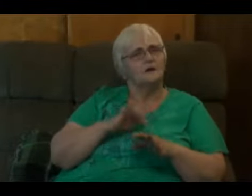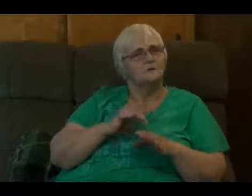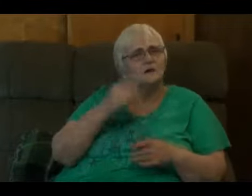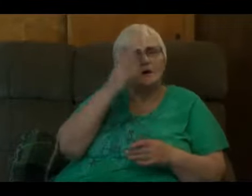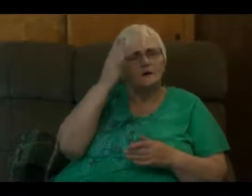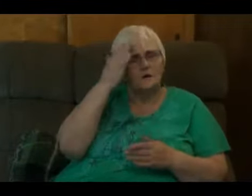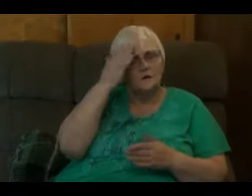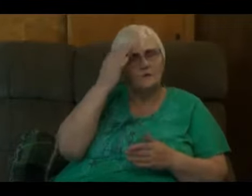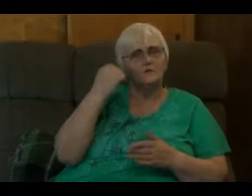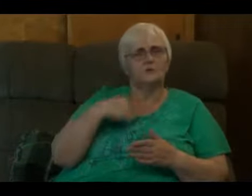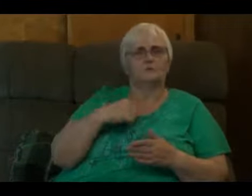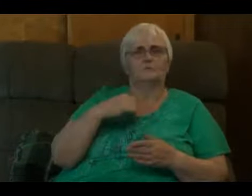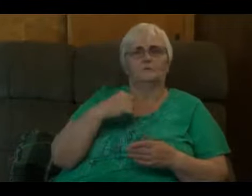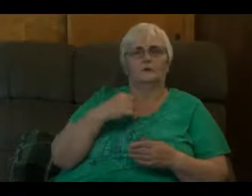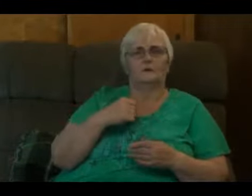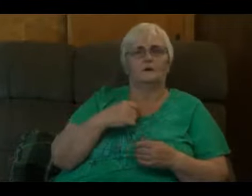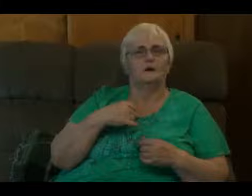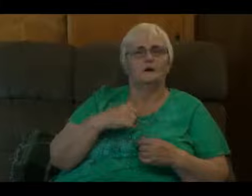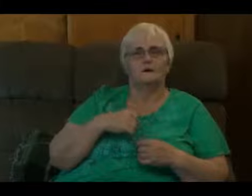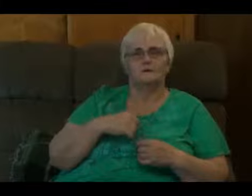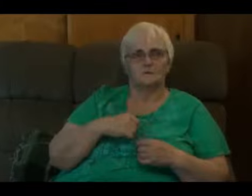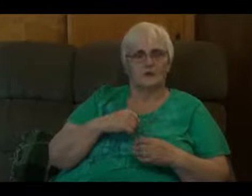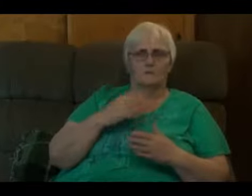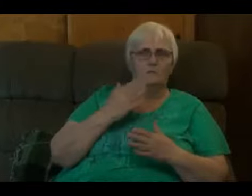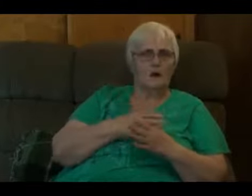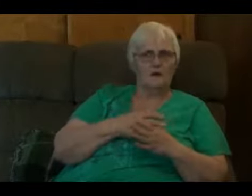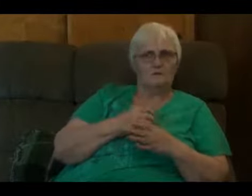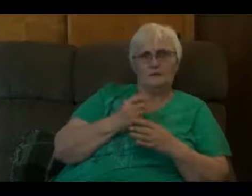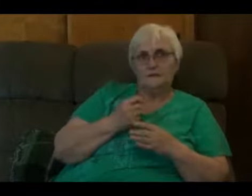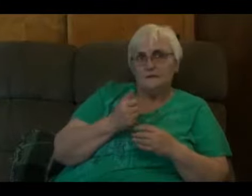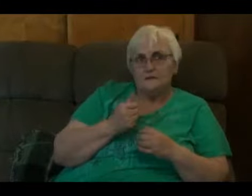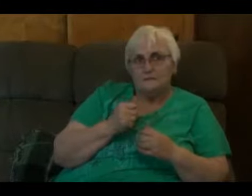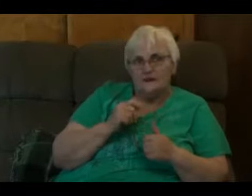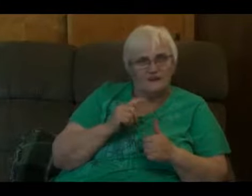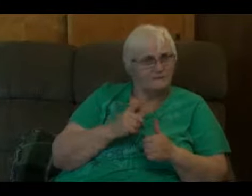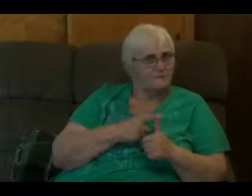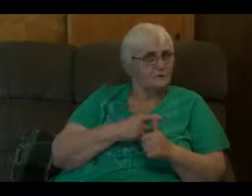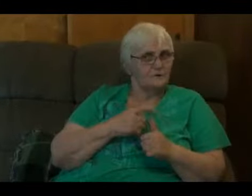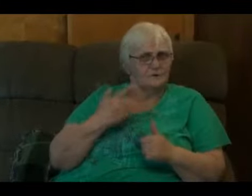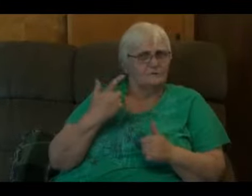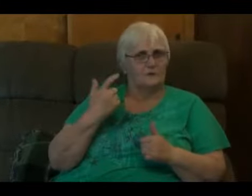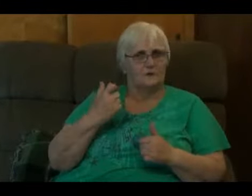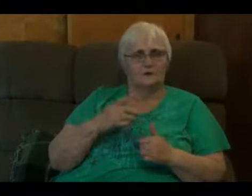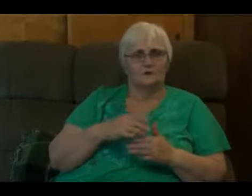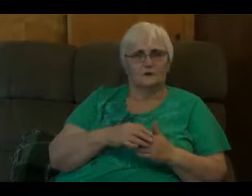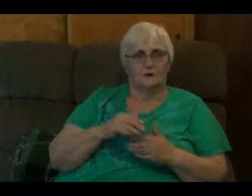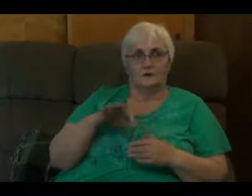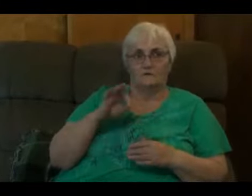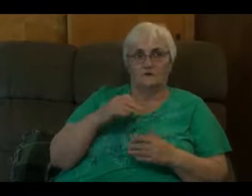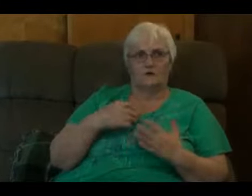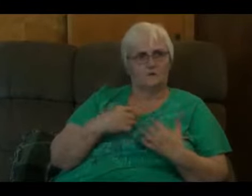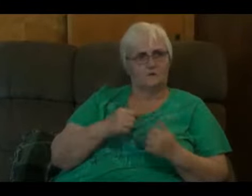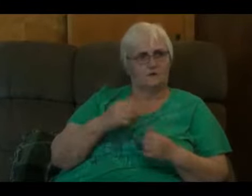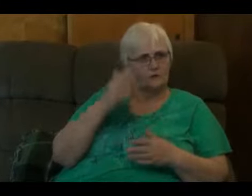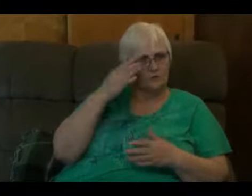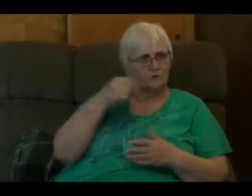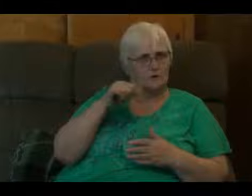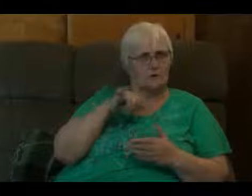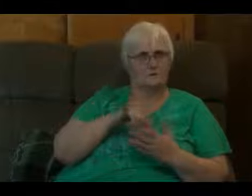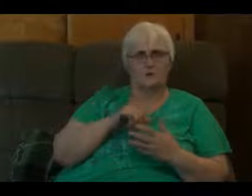And that it unsettled me slightly at first, because I found strength in knowing that there's not anyone that